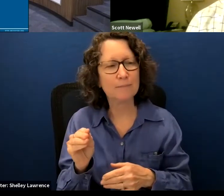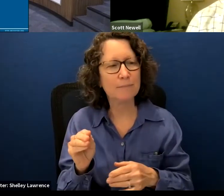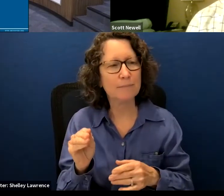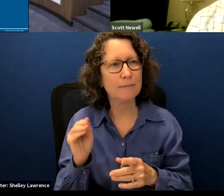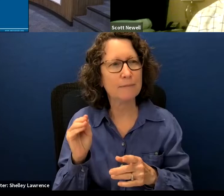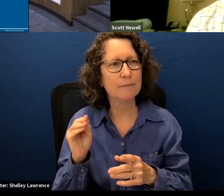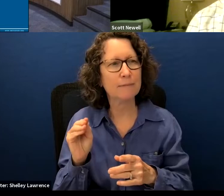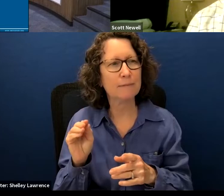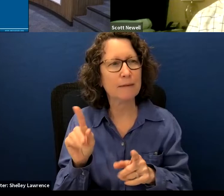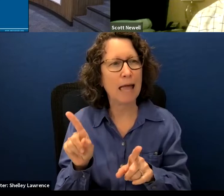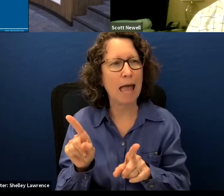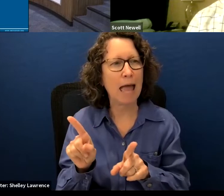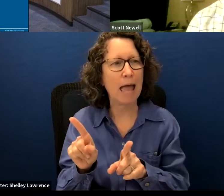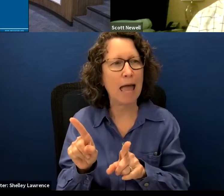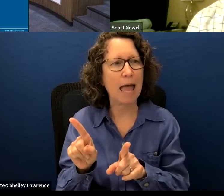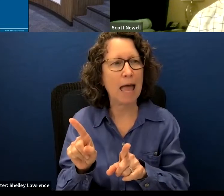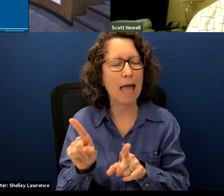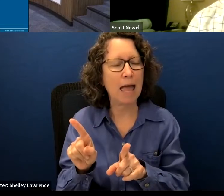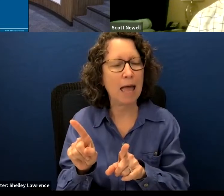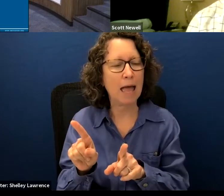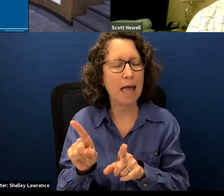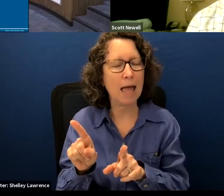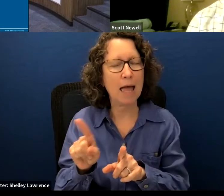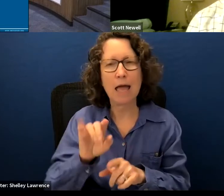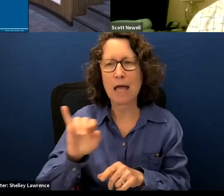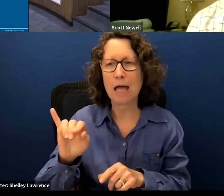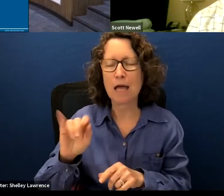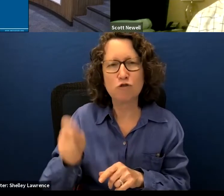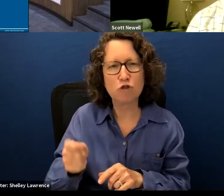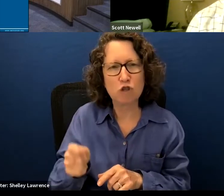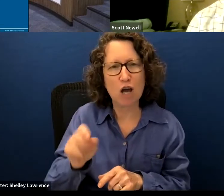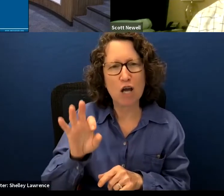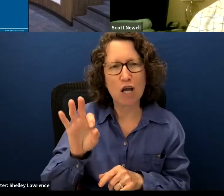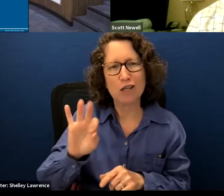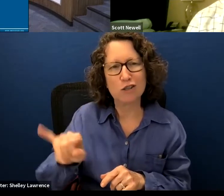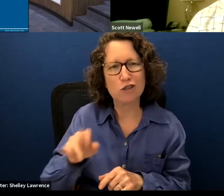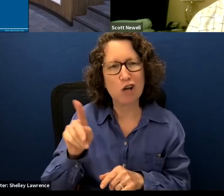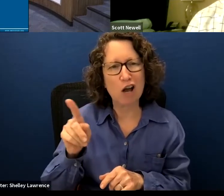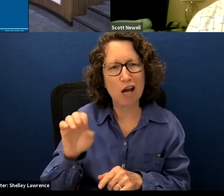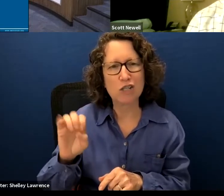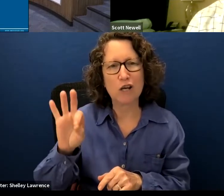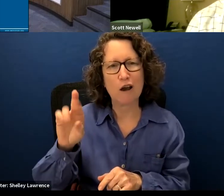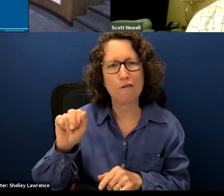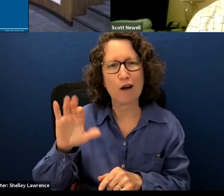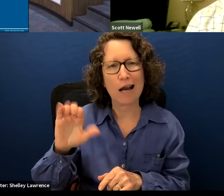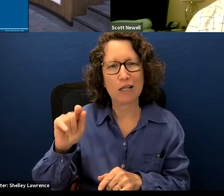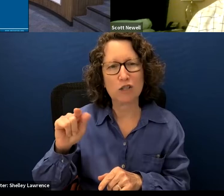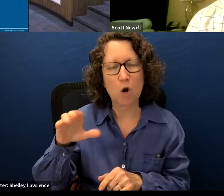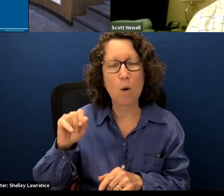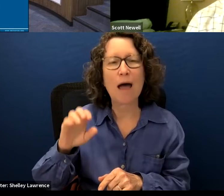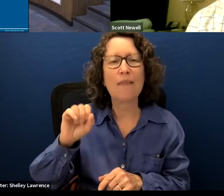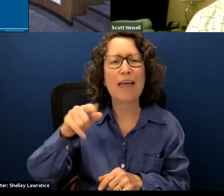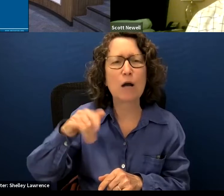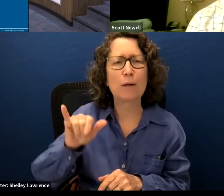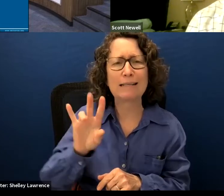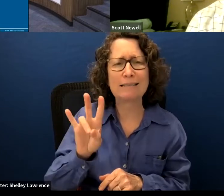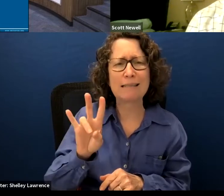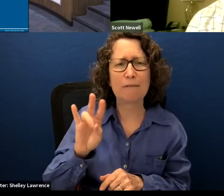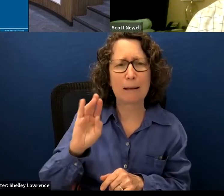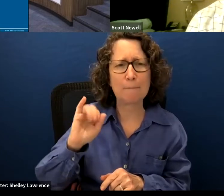been communicated to you by Judge Frank Ochoa, the Equity 7 map, based